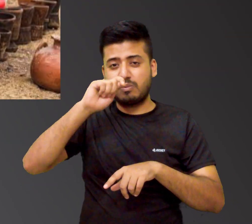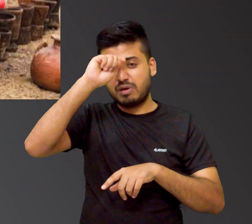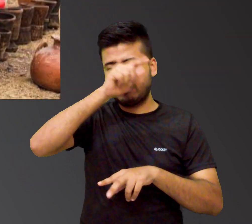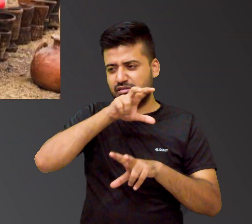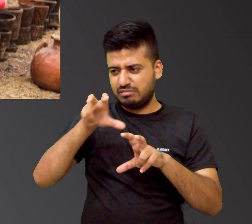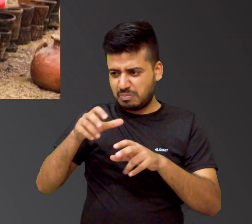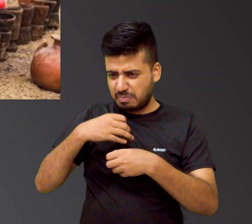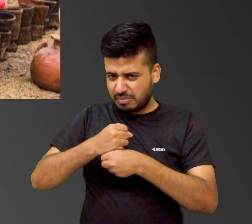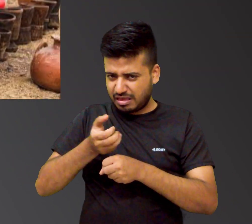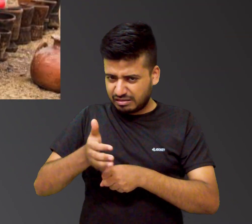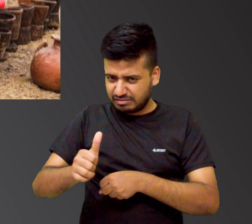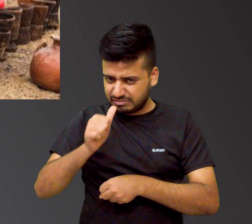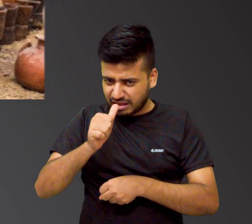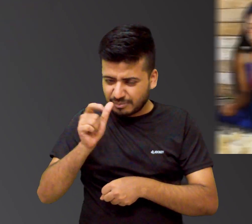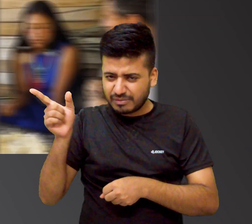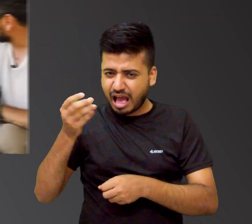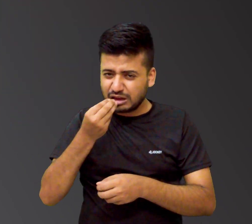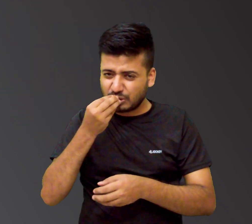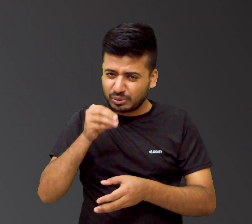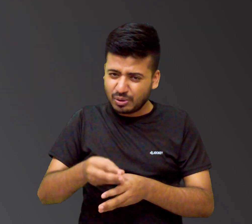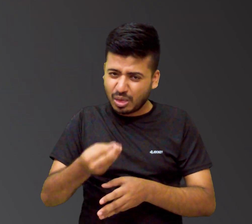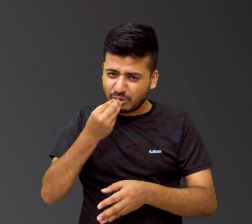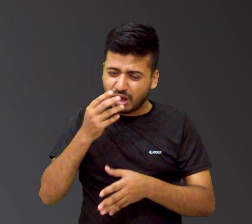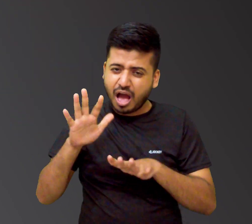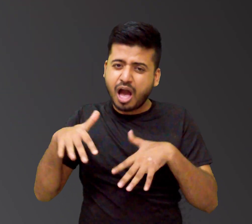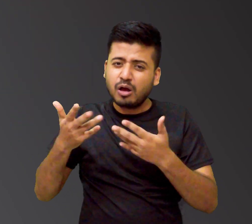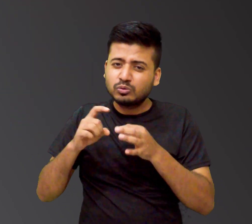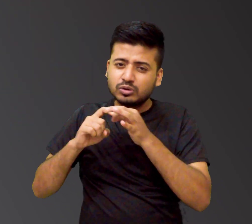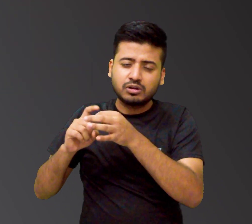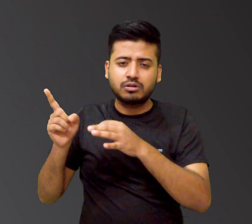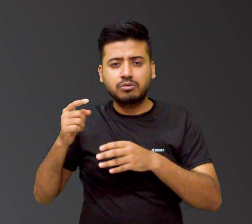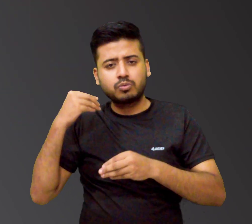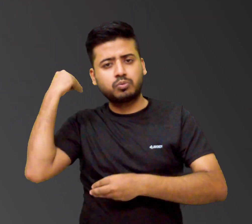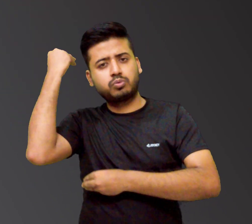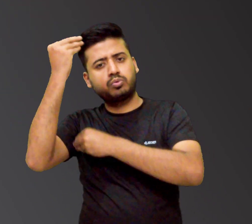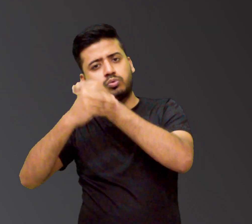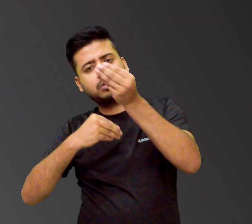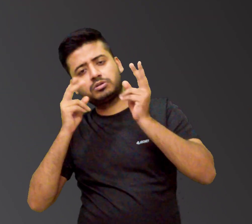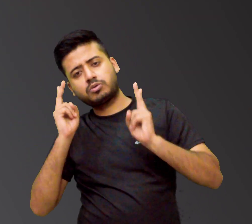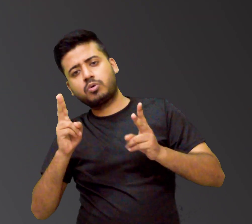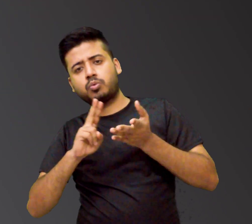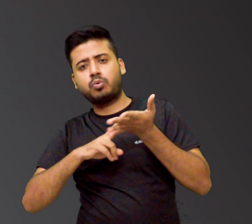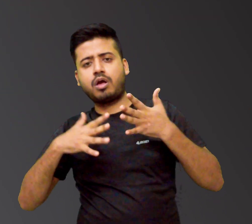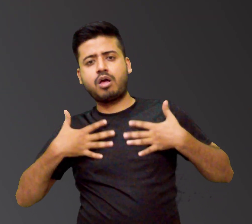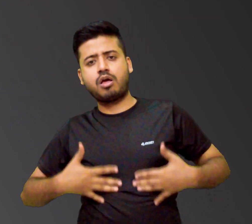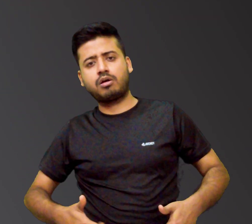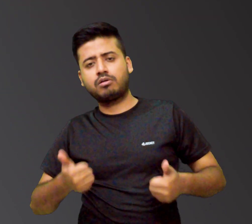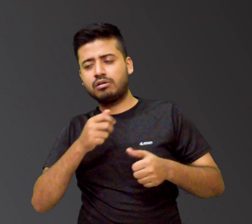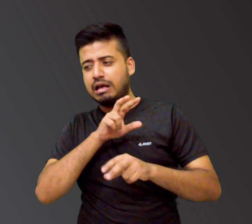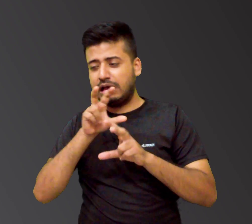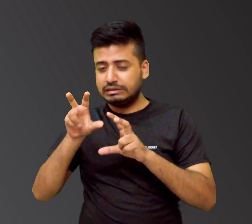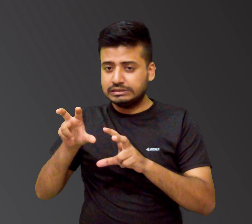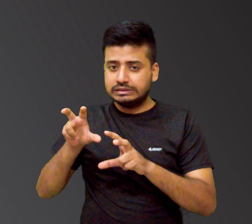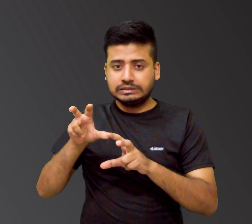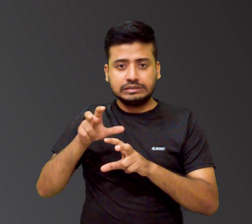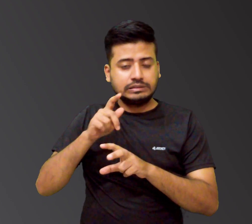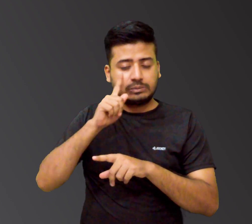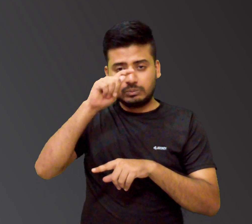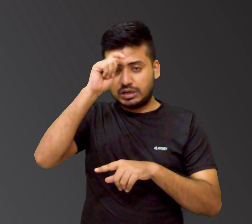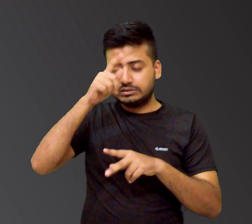Orient, in Napo province near Tina. The indigenous Quichua make chicha de yuca. While chicha de yuca is commonly